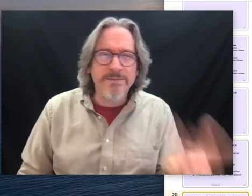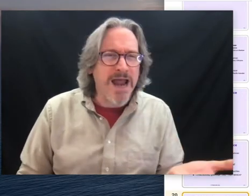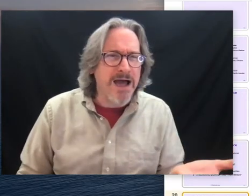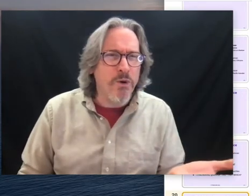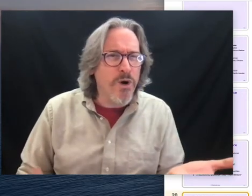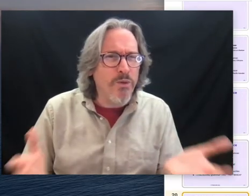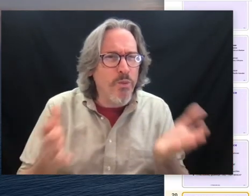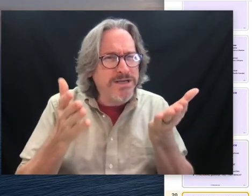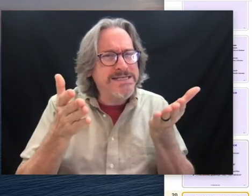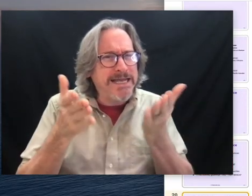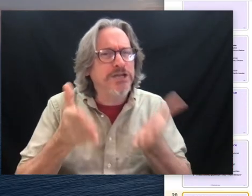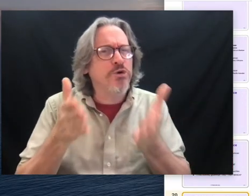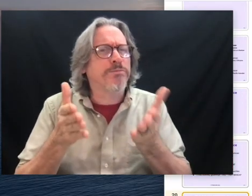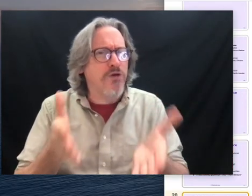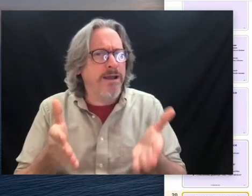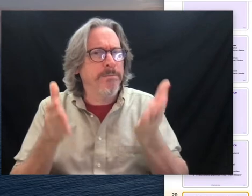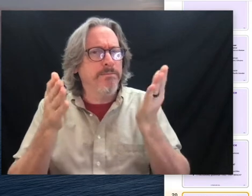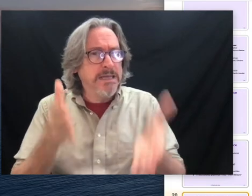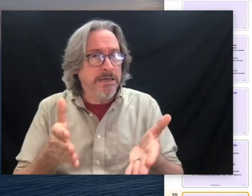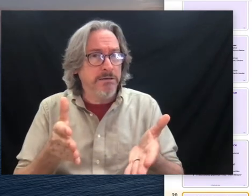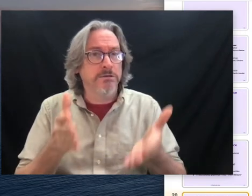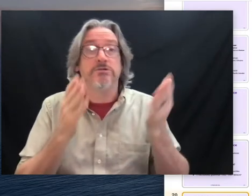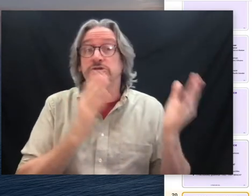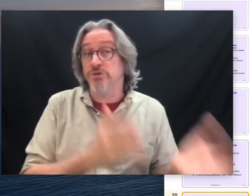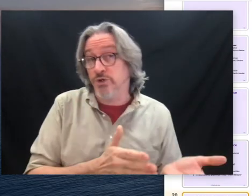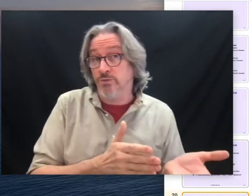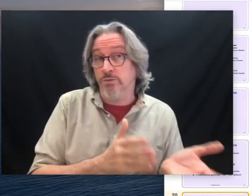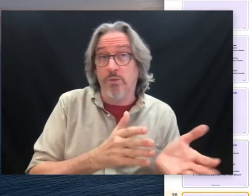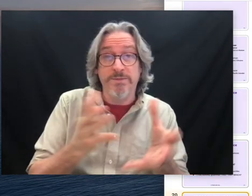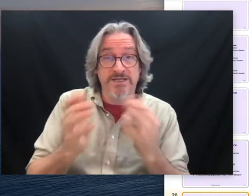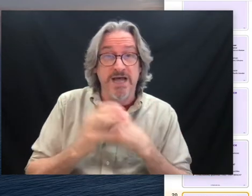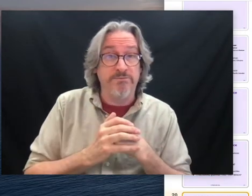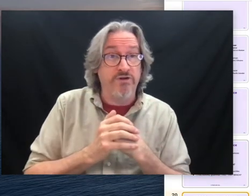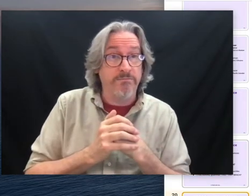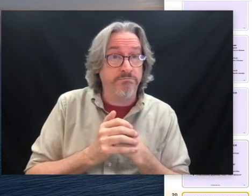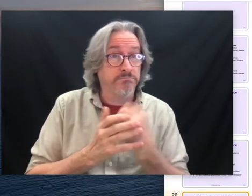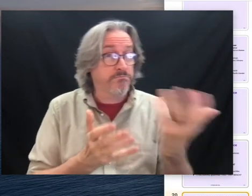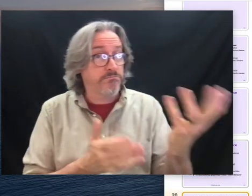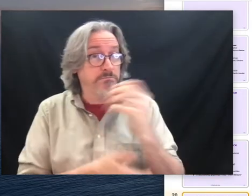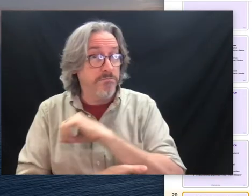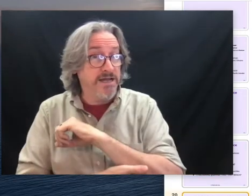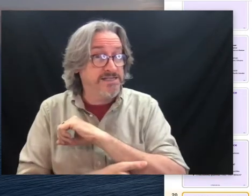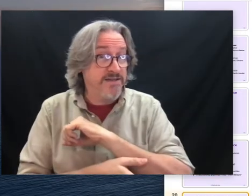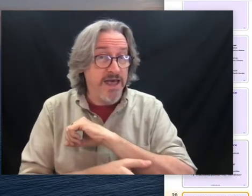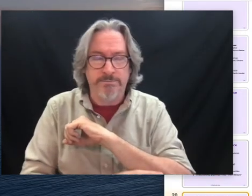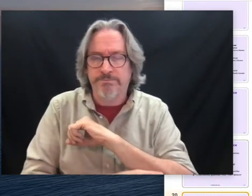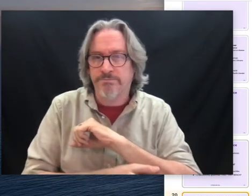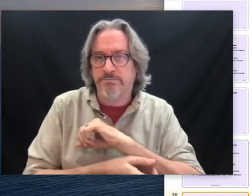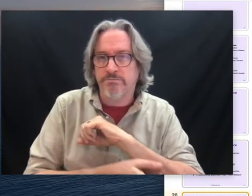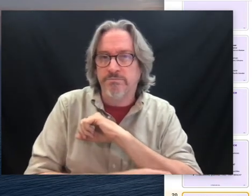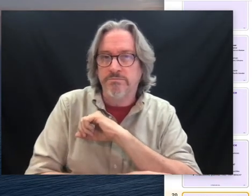think about what does in your prime mean to you? What would be the time frame? And sign